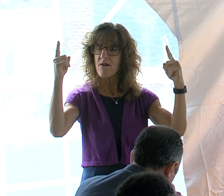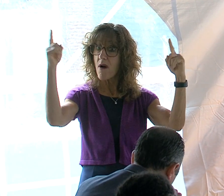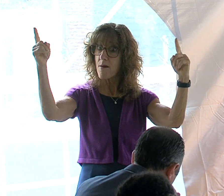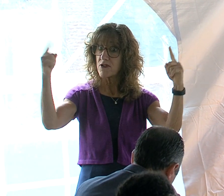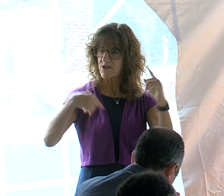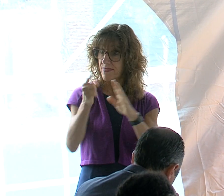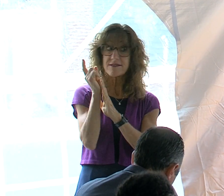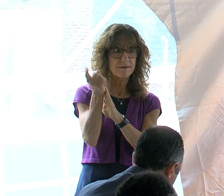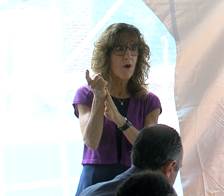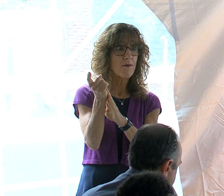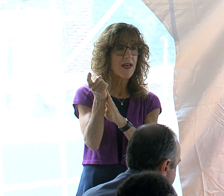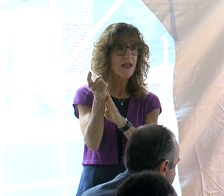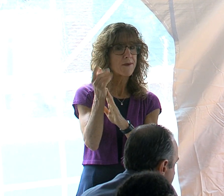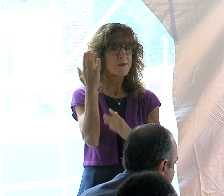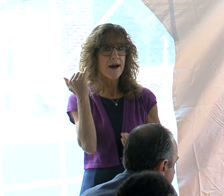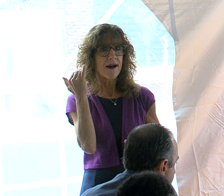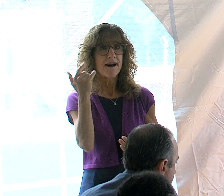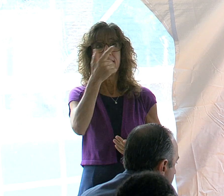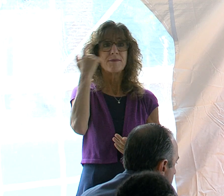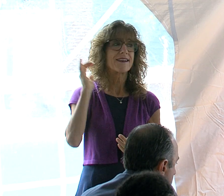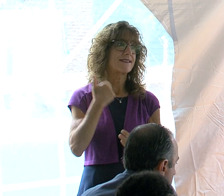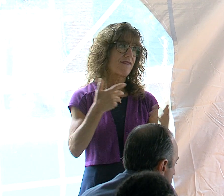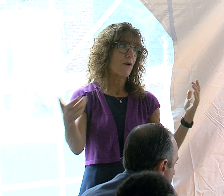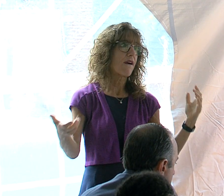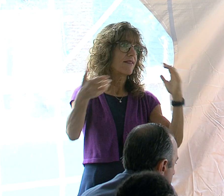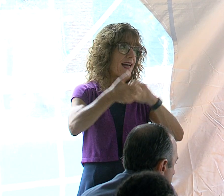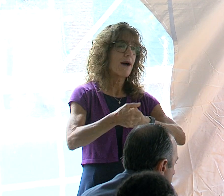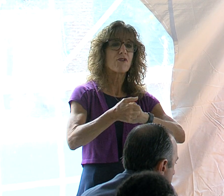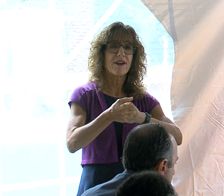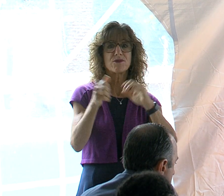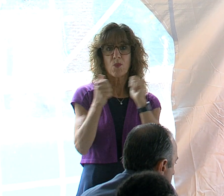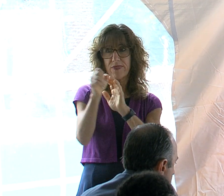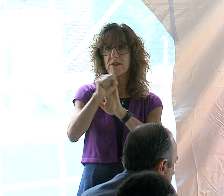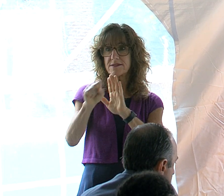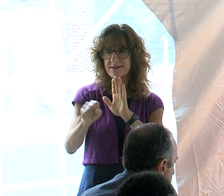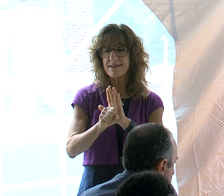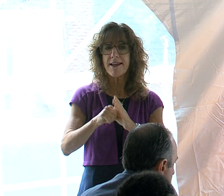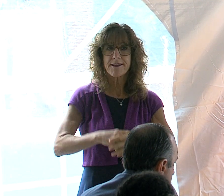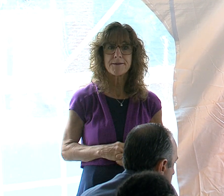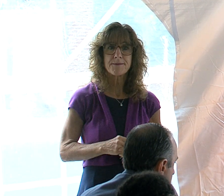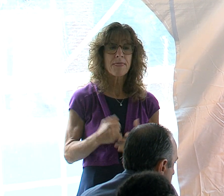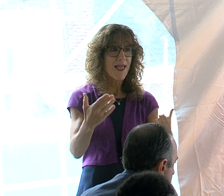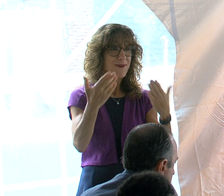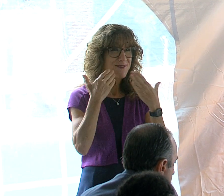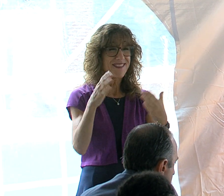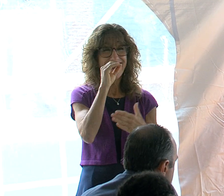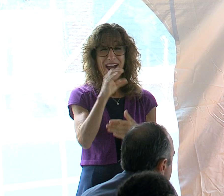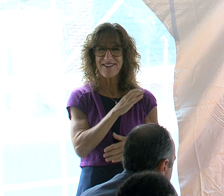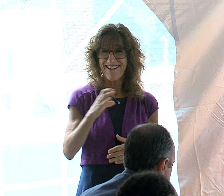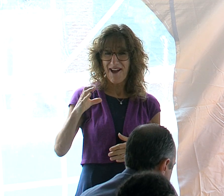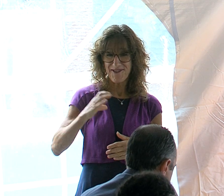this moment is because of our collaboration with the state. I want to thank our county